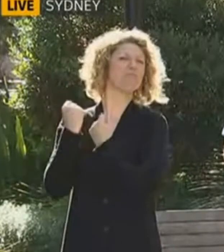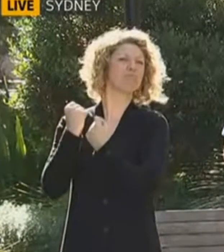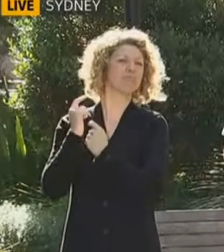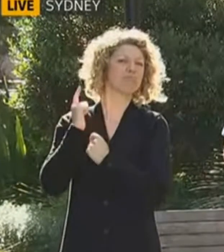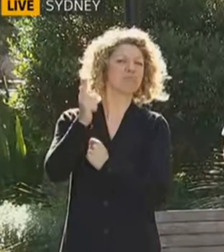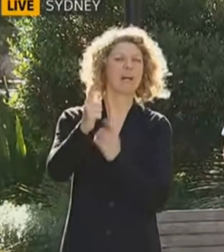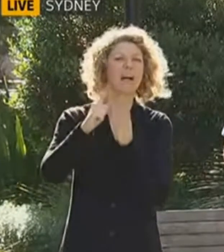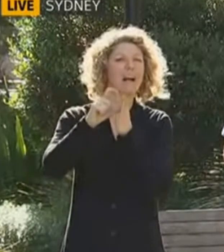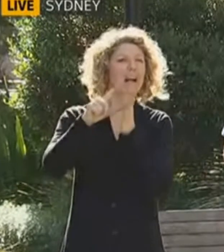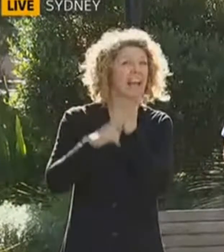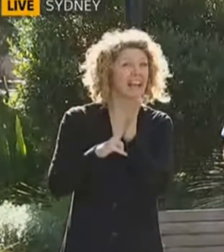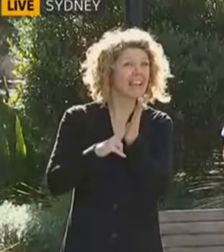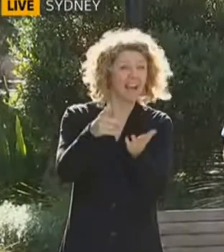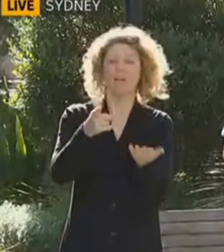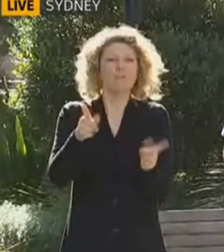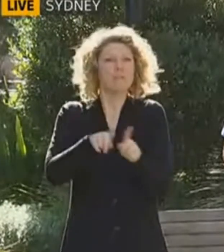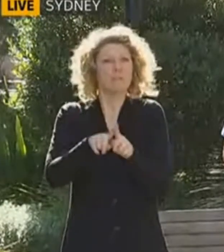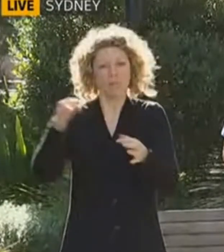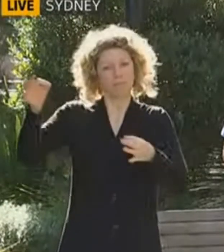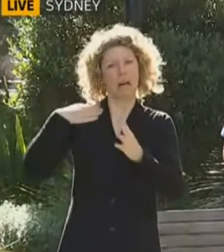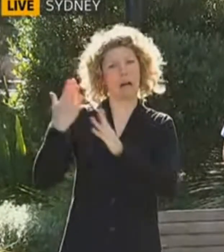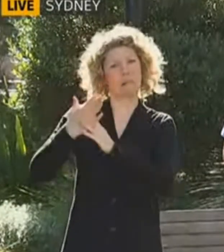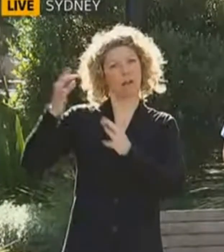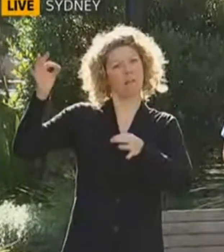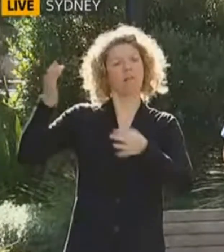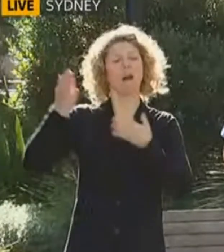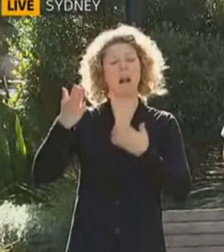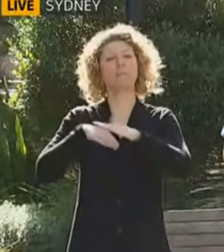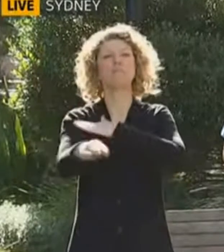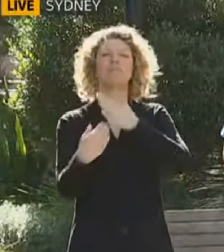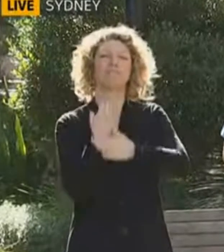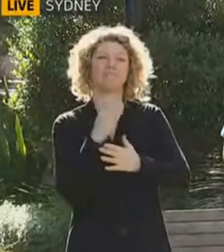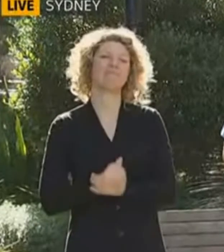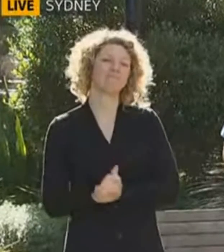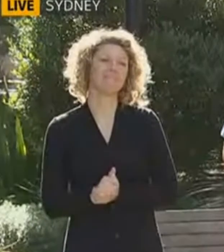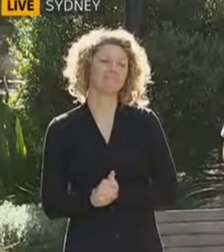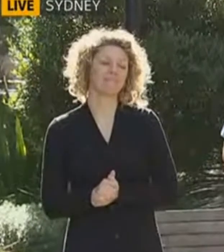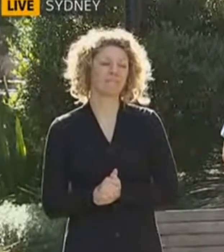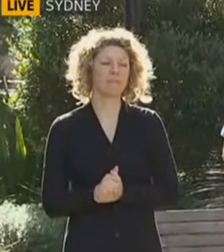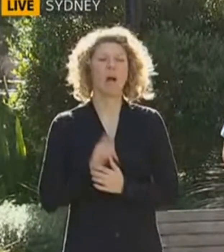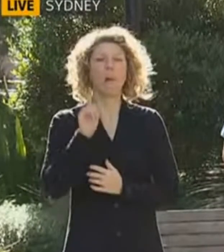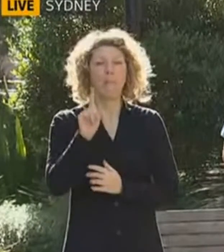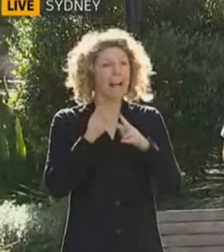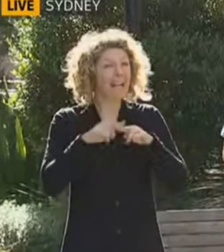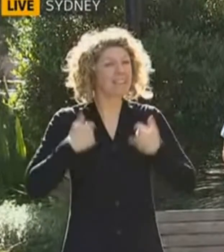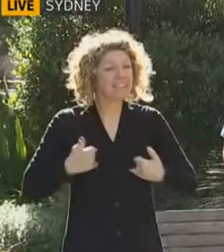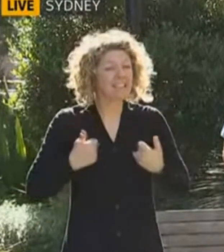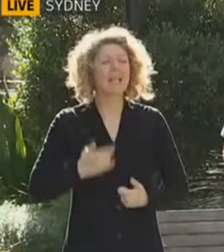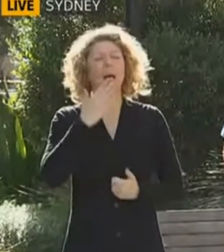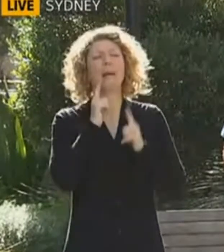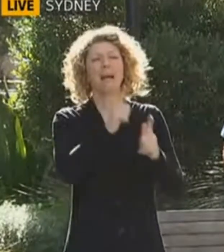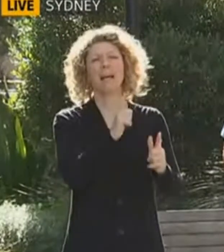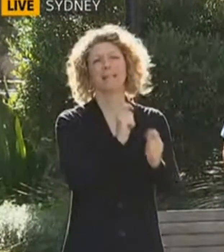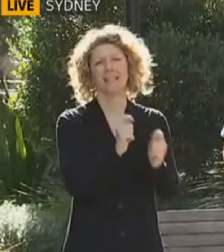as you don't present with symptoms. And obviously, no matter who you are, no matter which side of the border you're on, if you have symptoms, you have to come forward and get tested. How long will